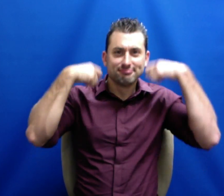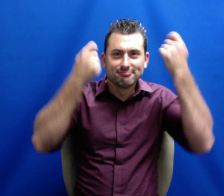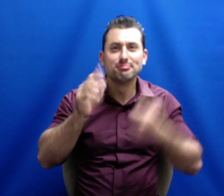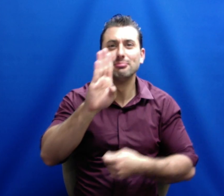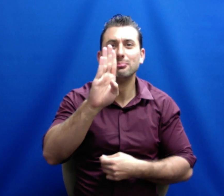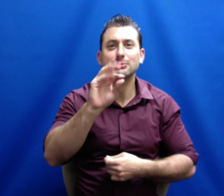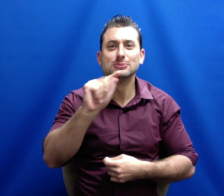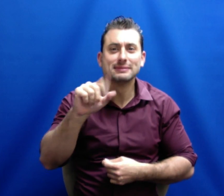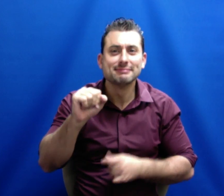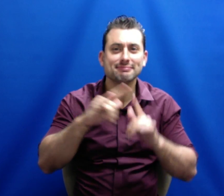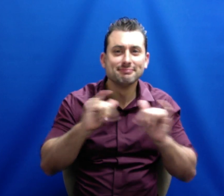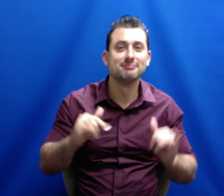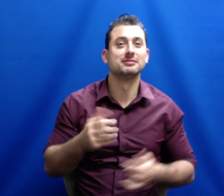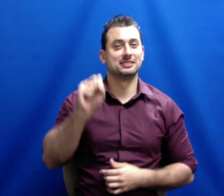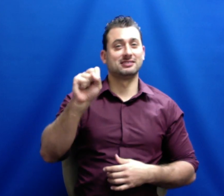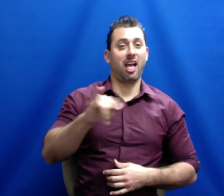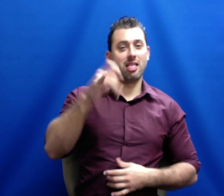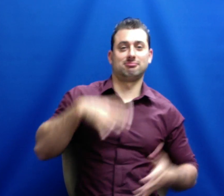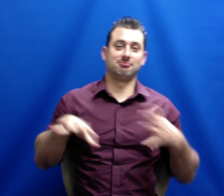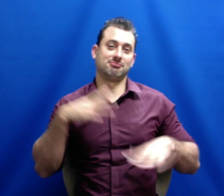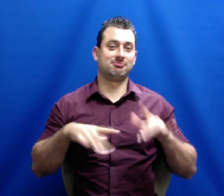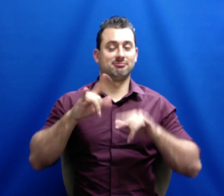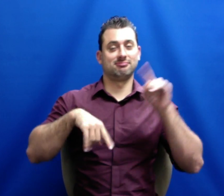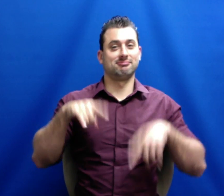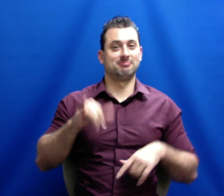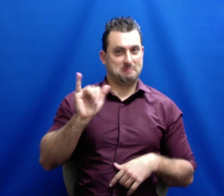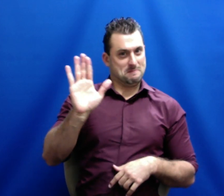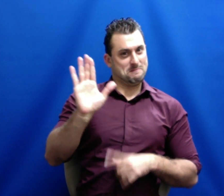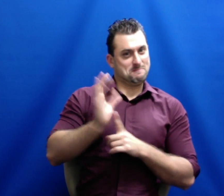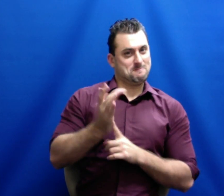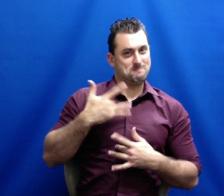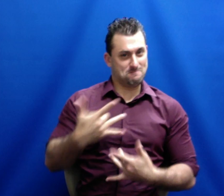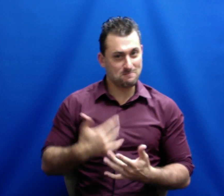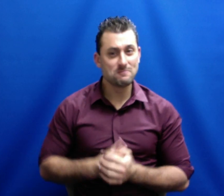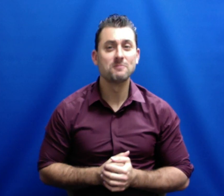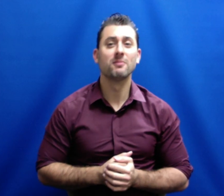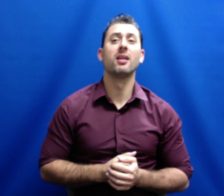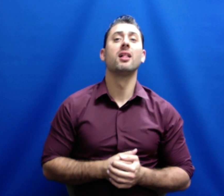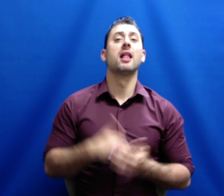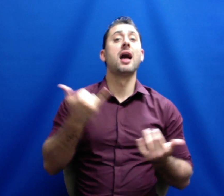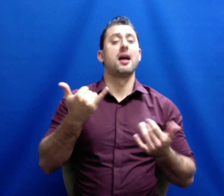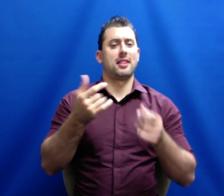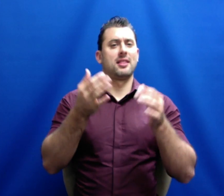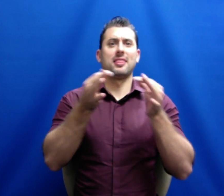out, including boots, raincoats. The culture influences all of that.